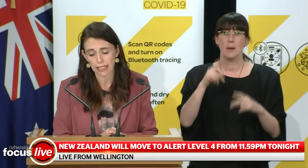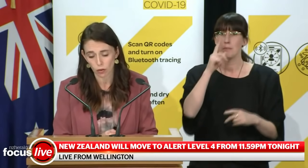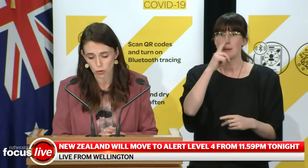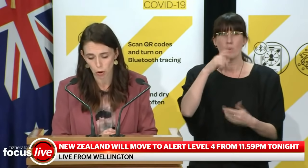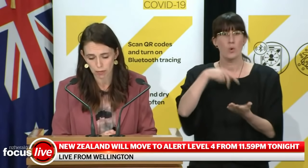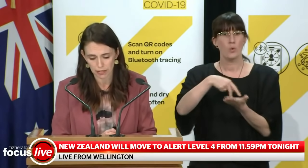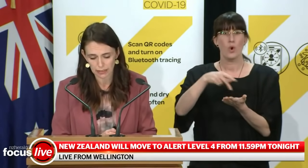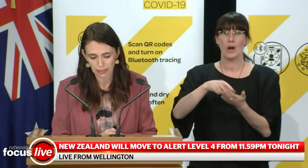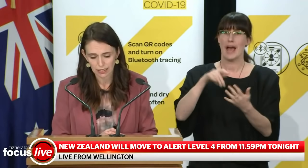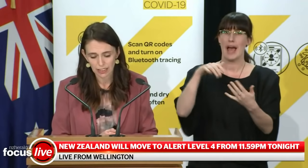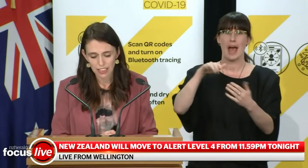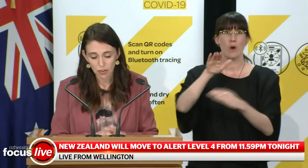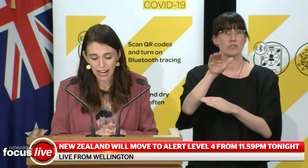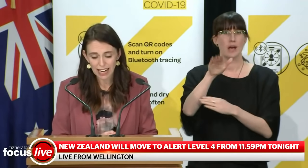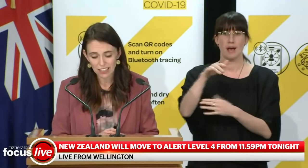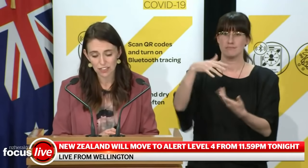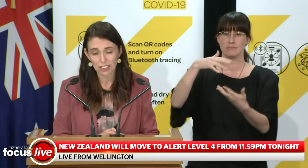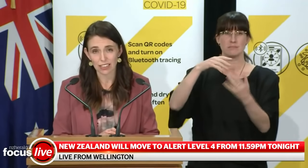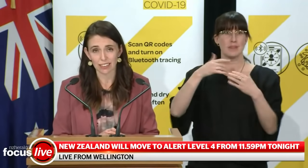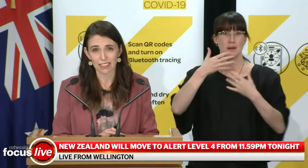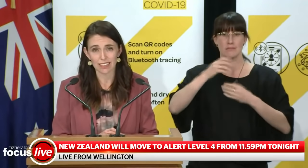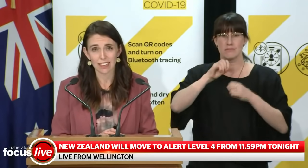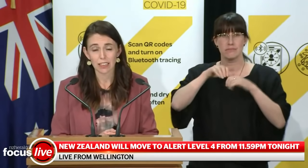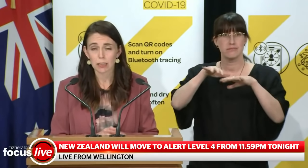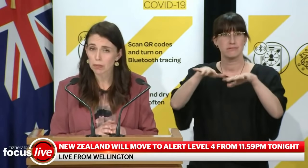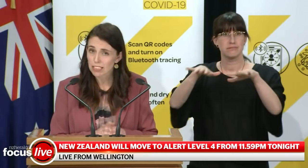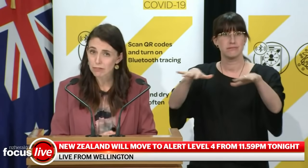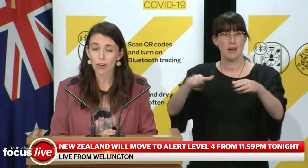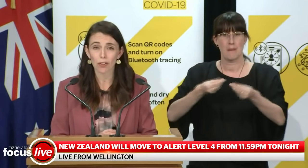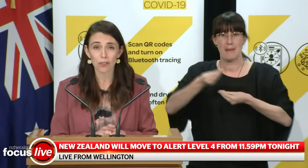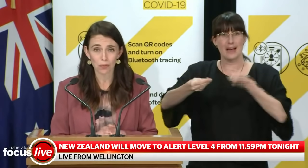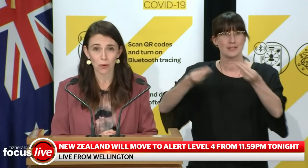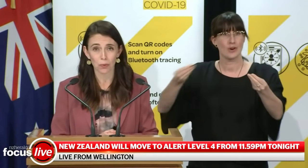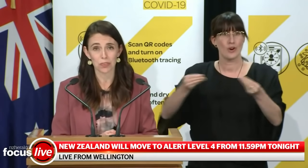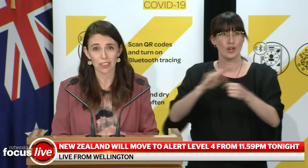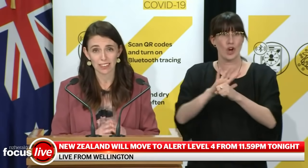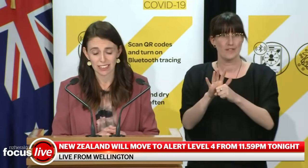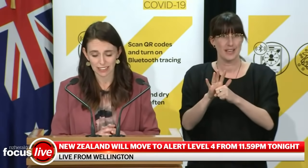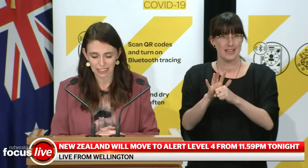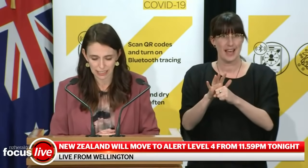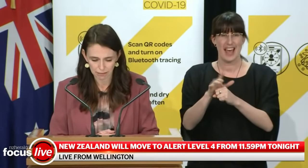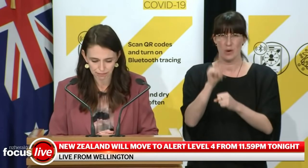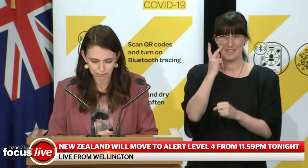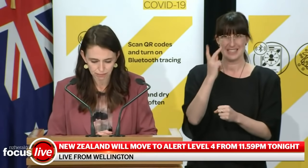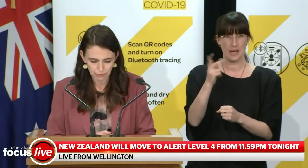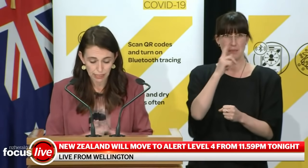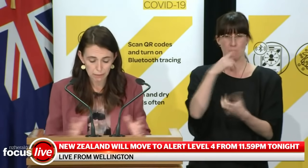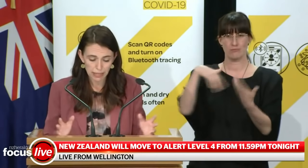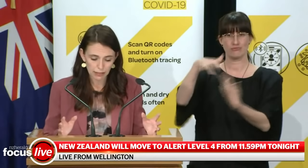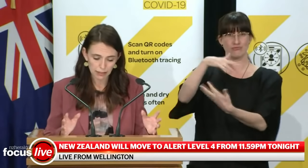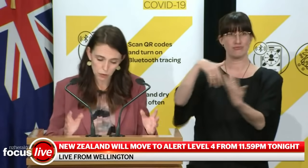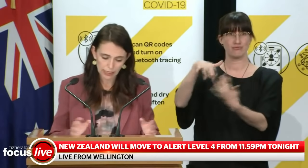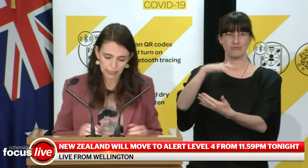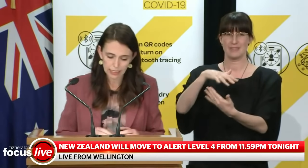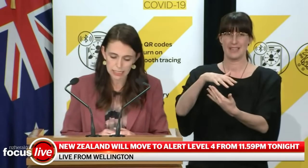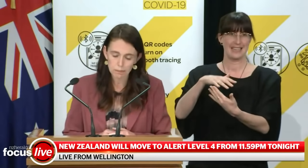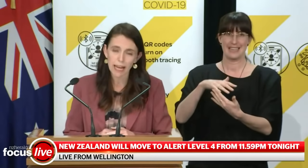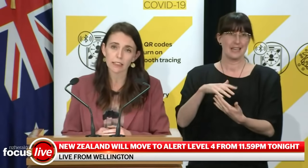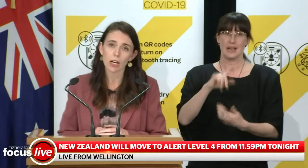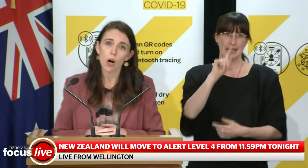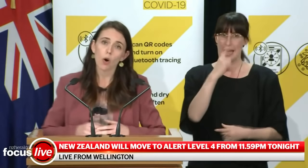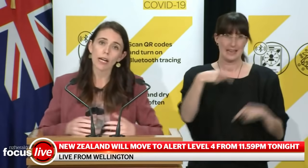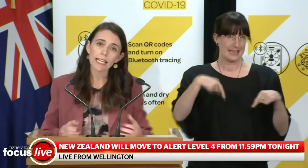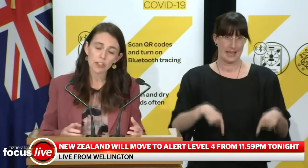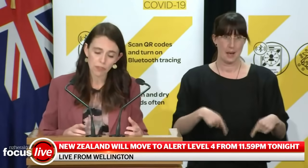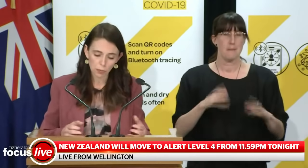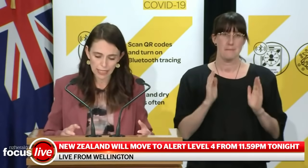able to get on top of it. So I ask New Zealanders to please follow the rules to the letter. Let me quickly